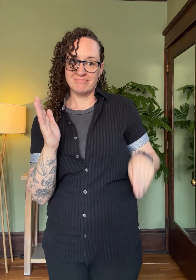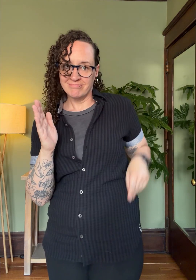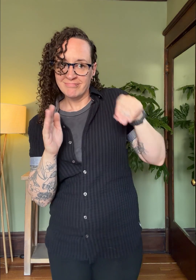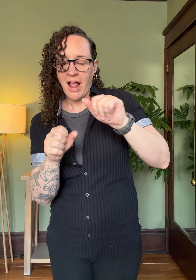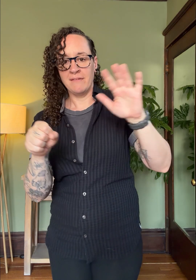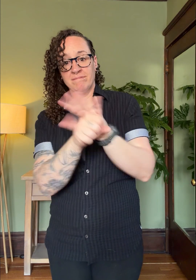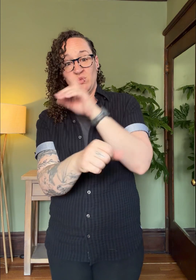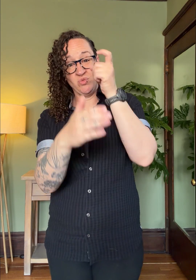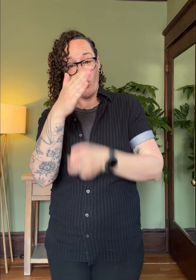the service.